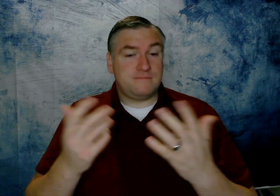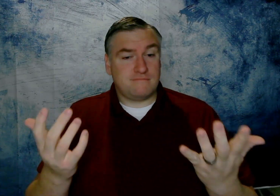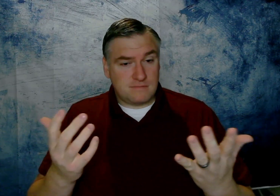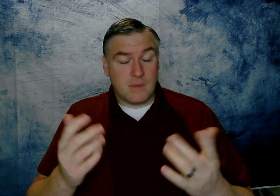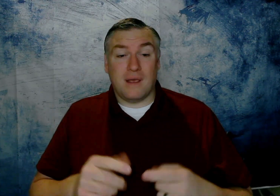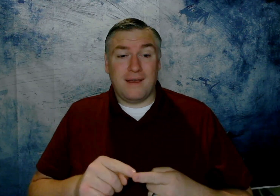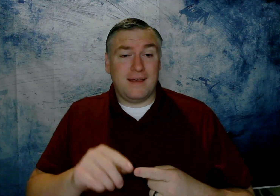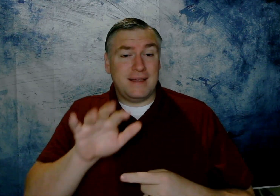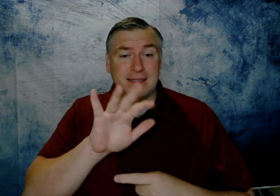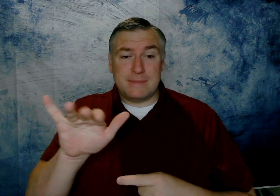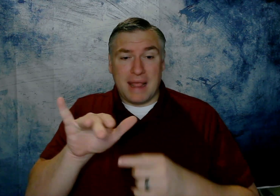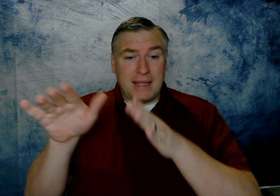show phonics?